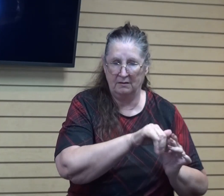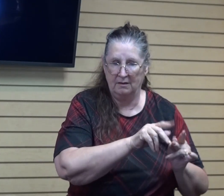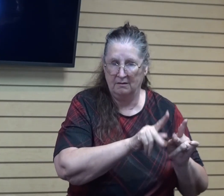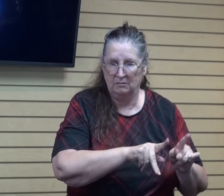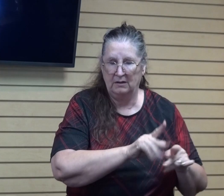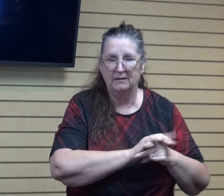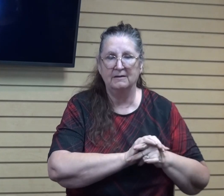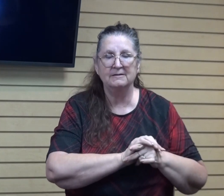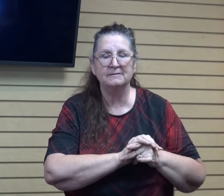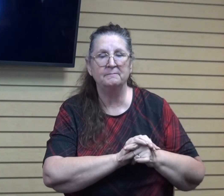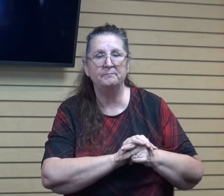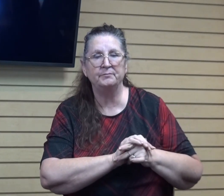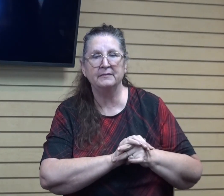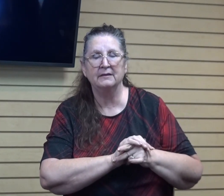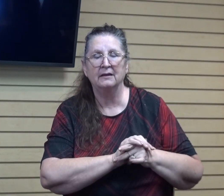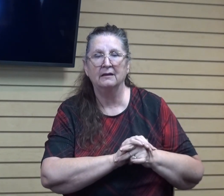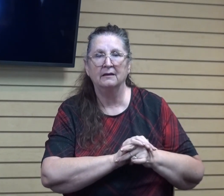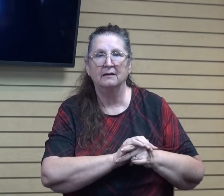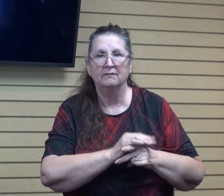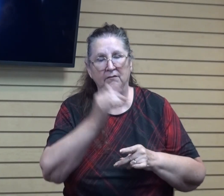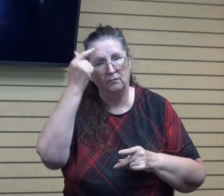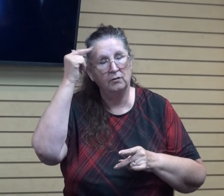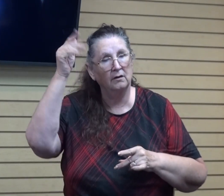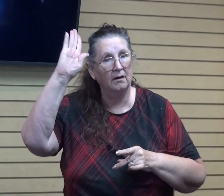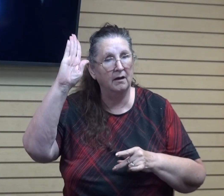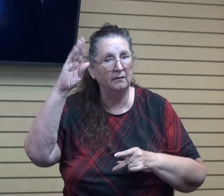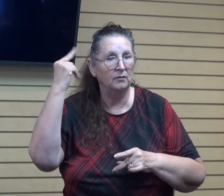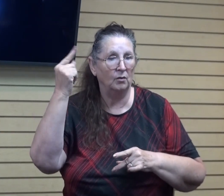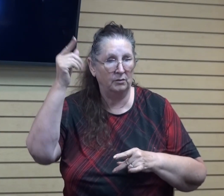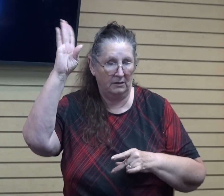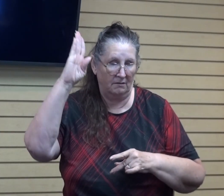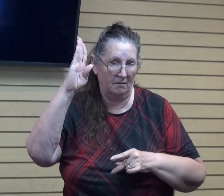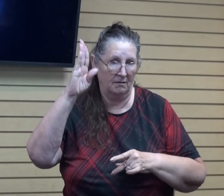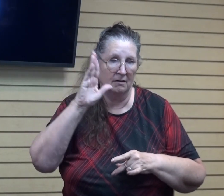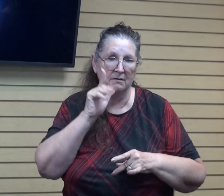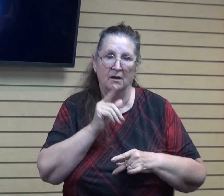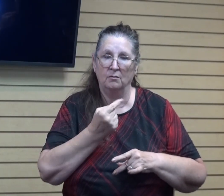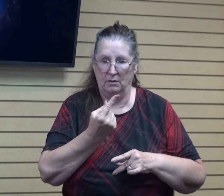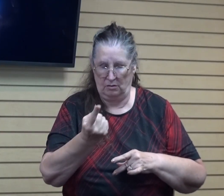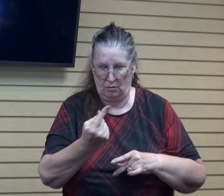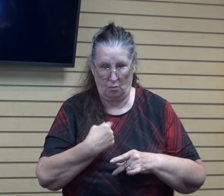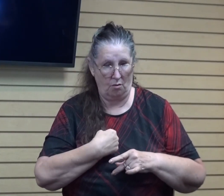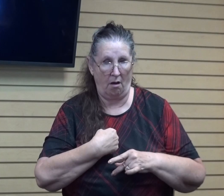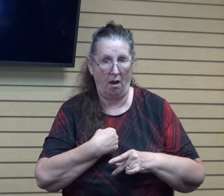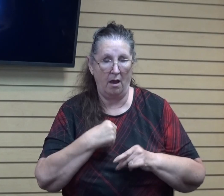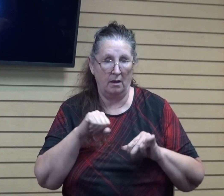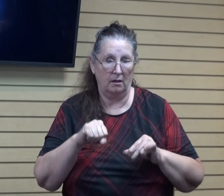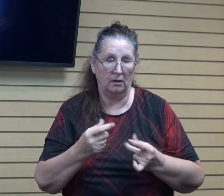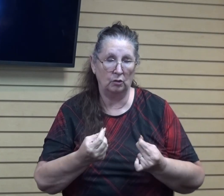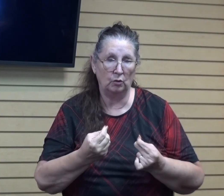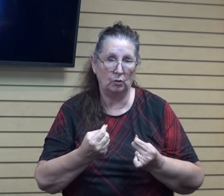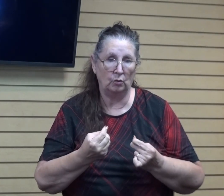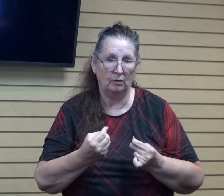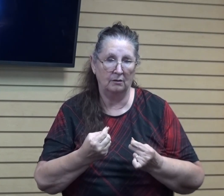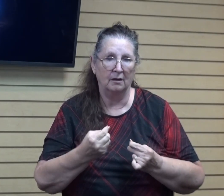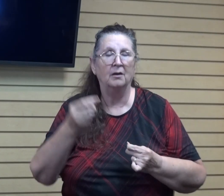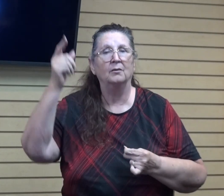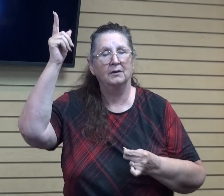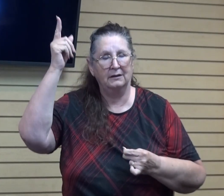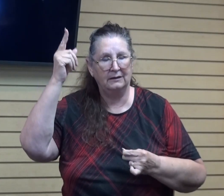It is for God and only for God. It is not what you or I can do, rather what He can do through us